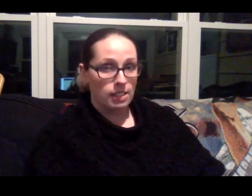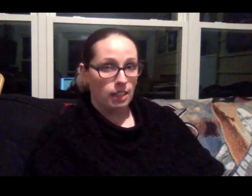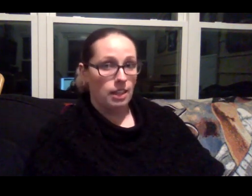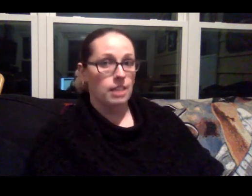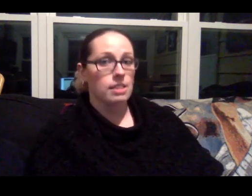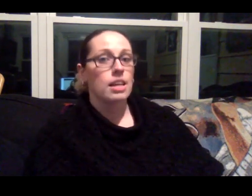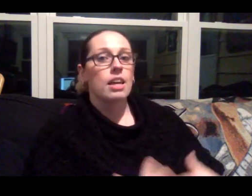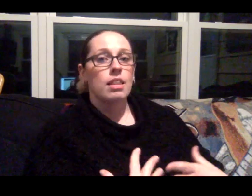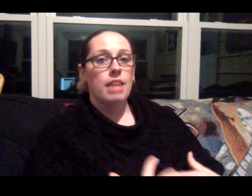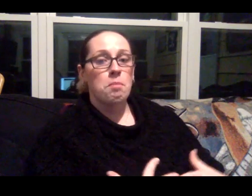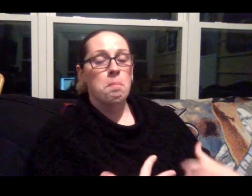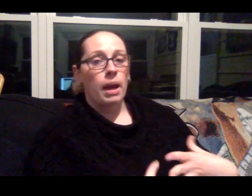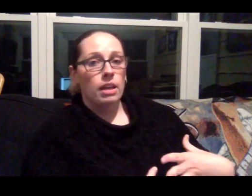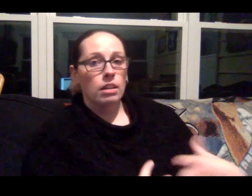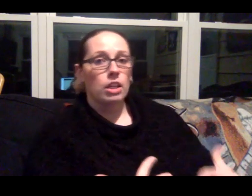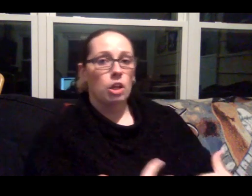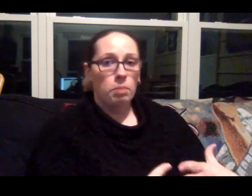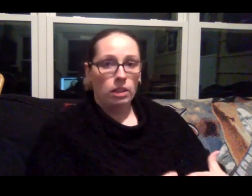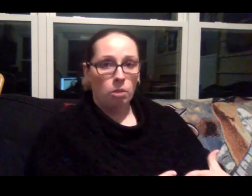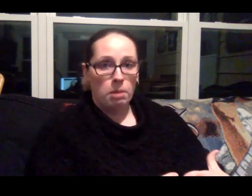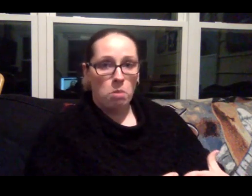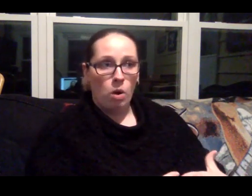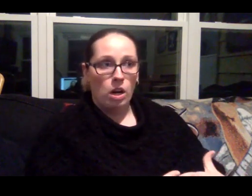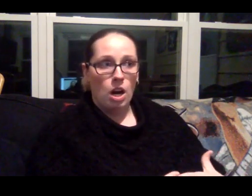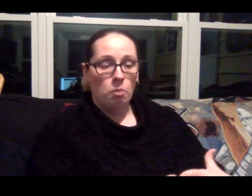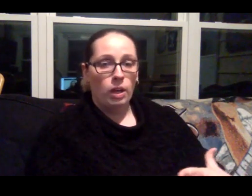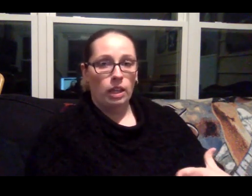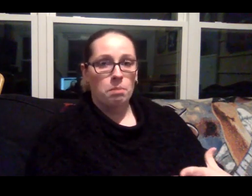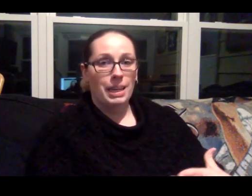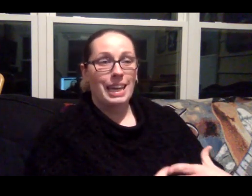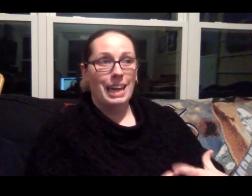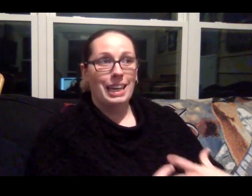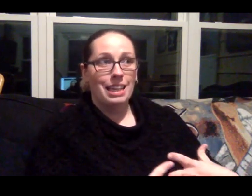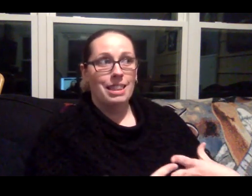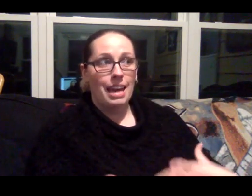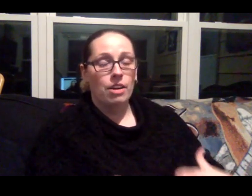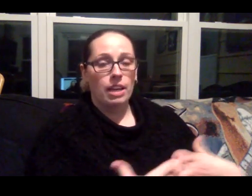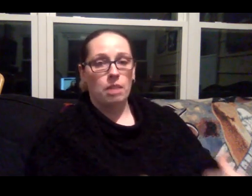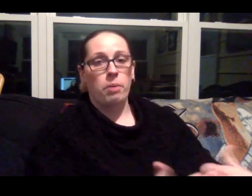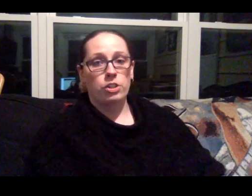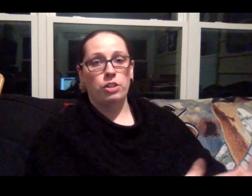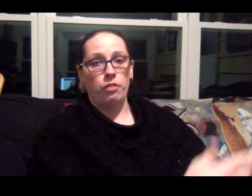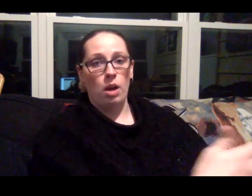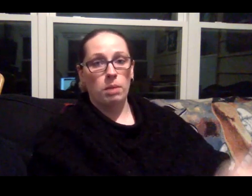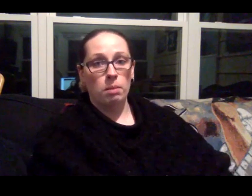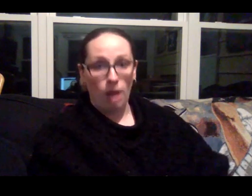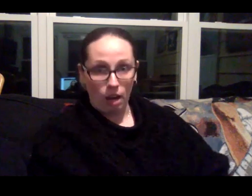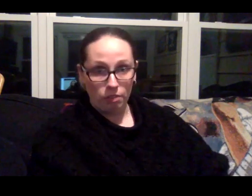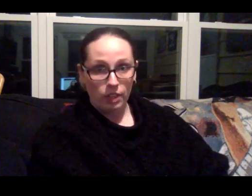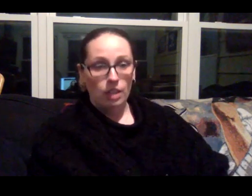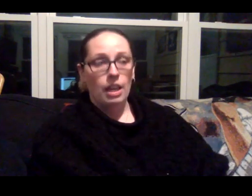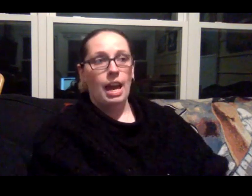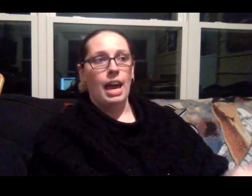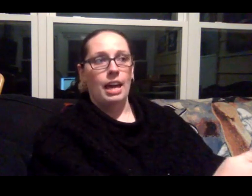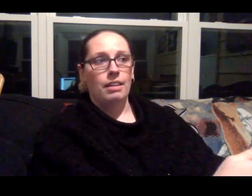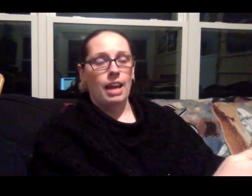invested in this, they might, you know, be a little bit more willing, but again, they're getting pressure from above